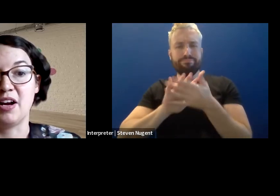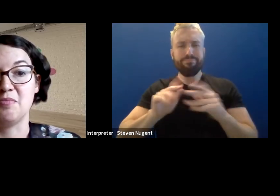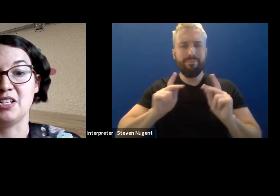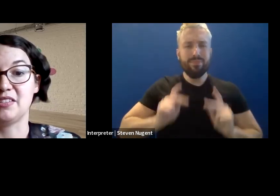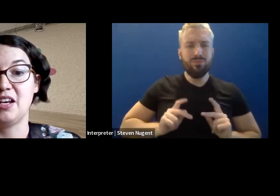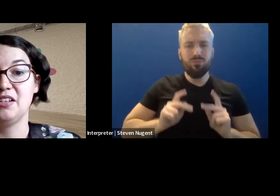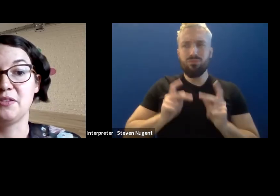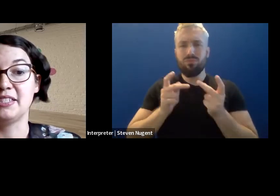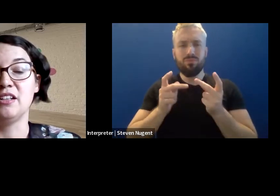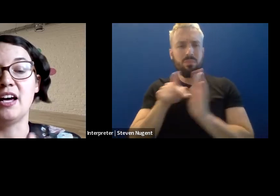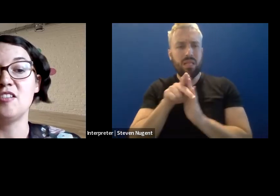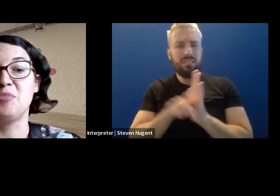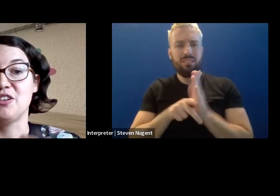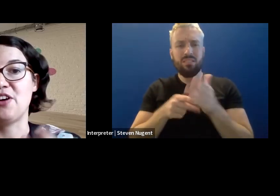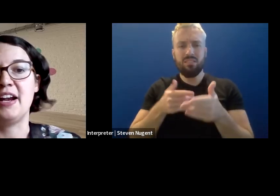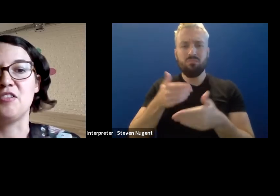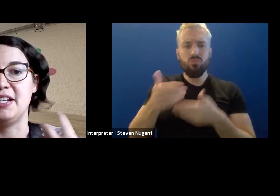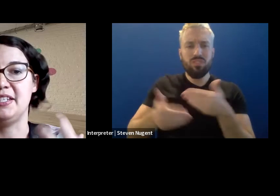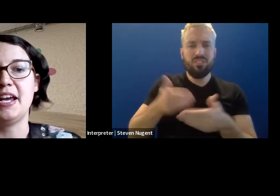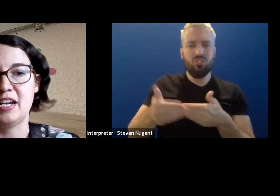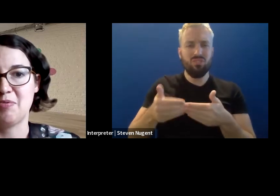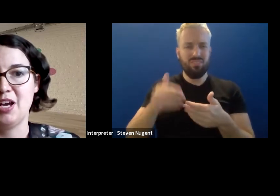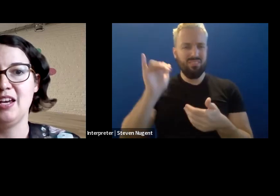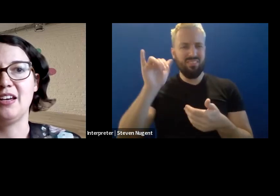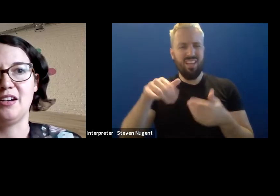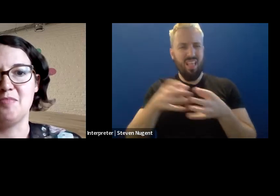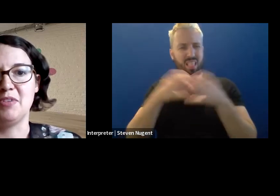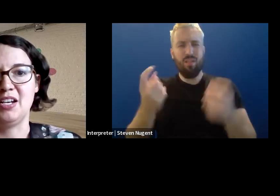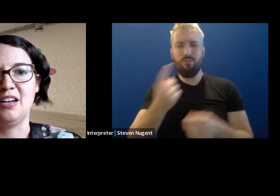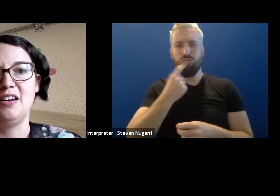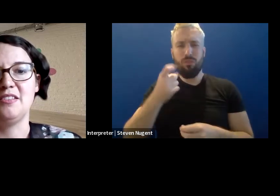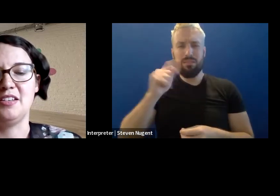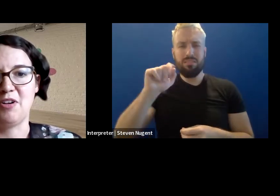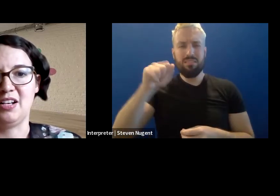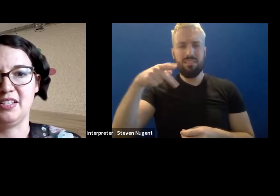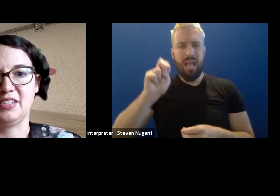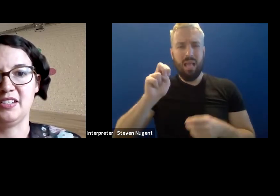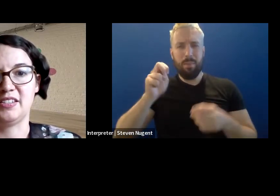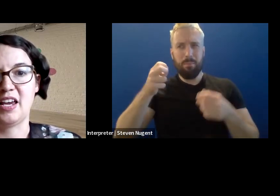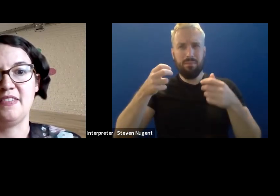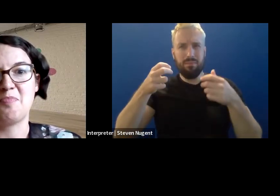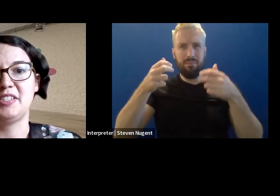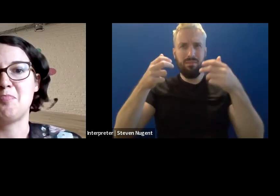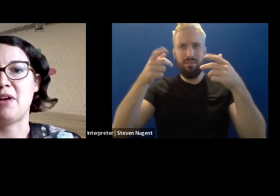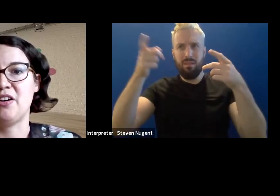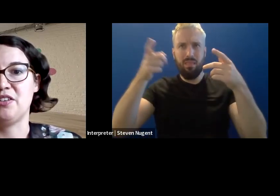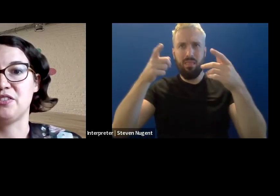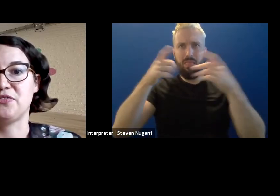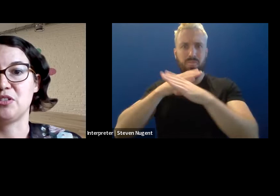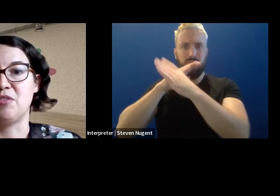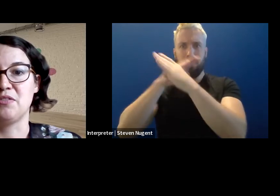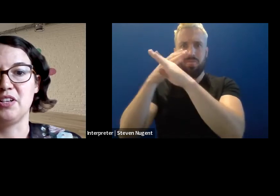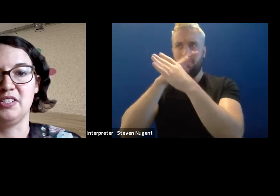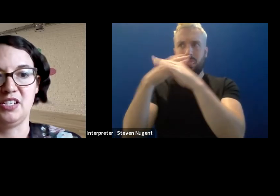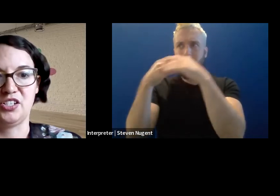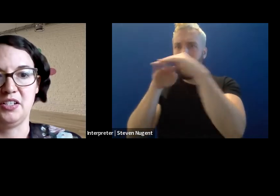and requirements. So that's a lot of bureaucratic red tape can accompany these processes, and that puts up barriers